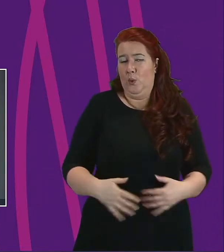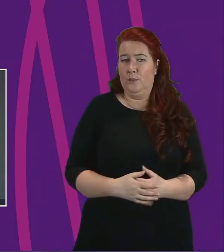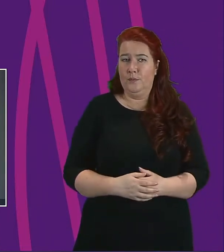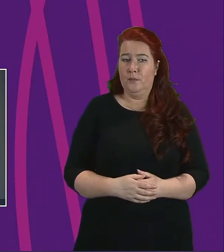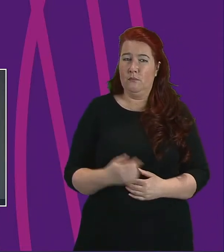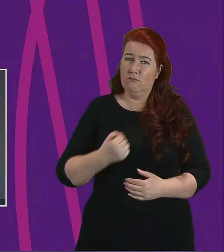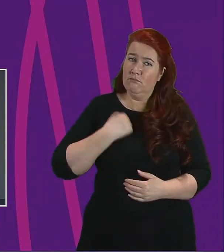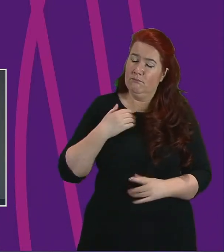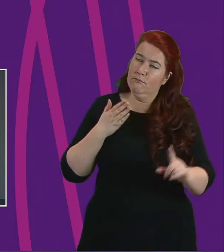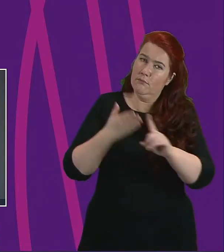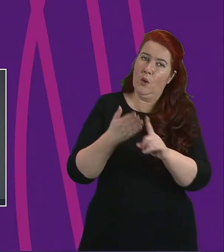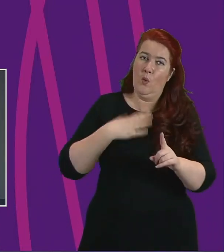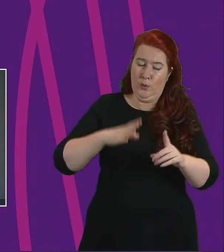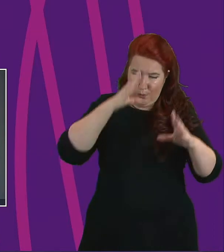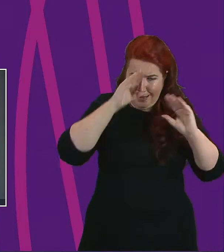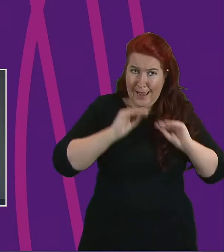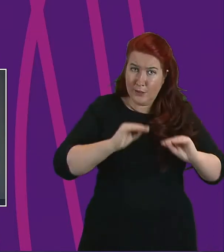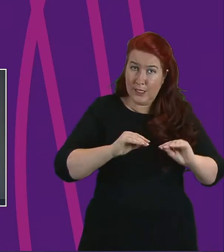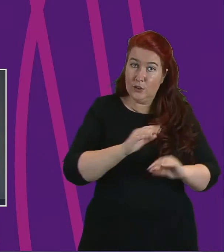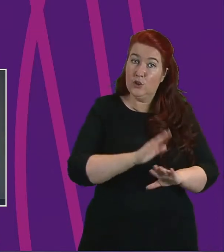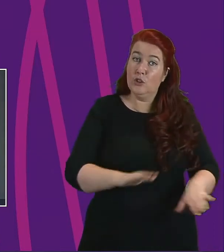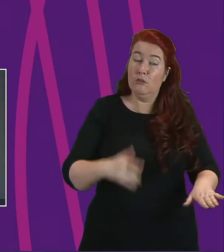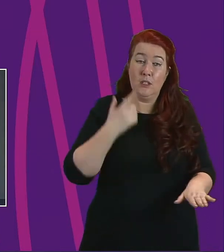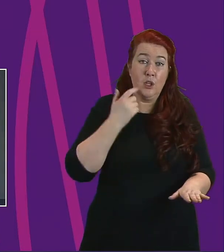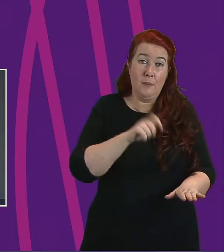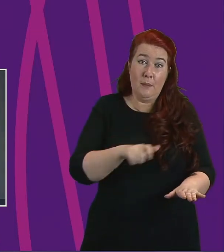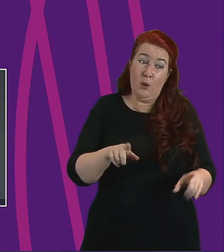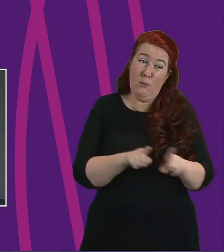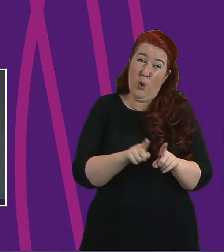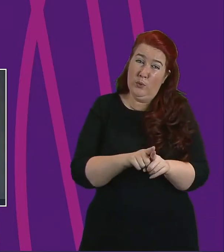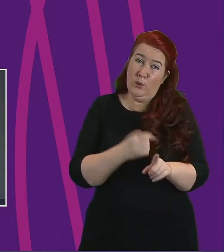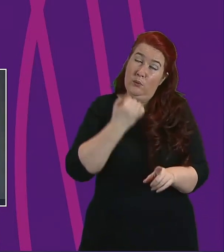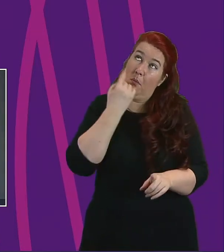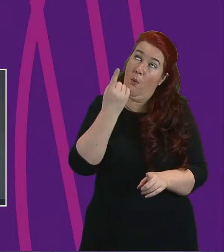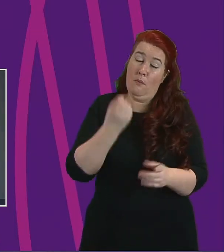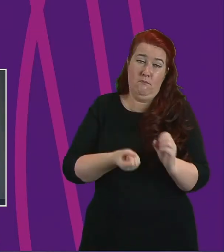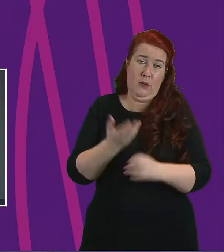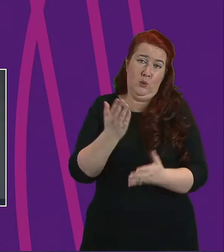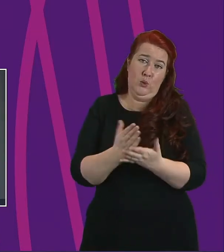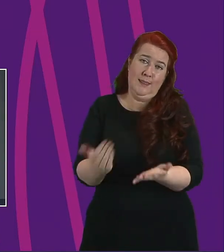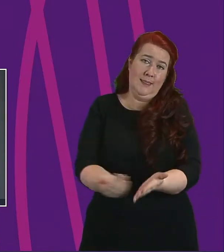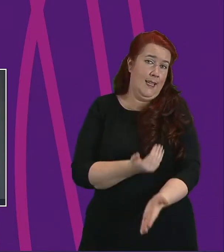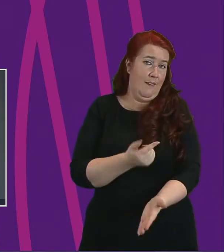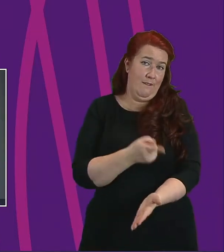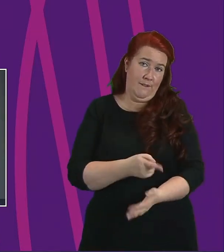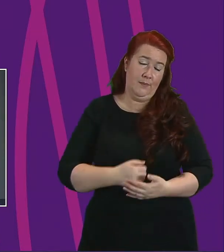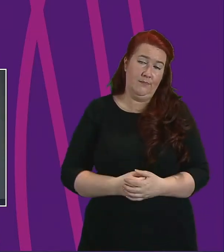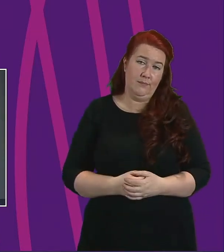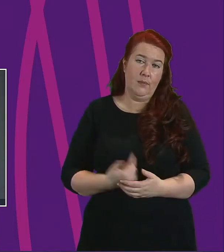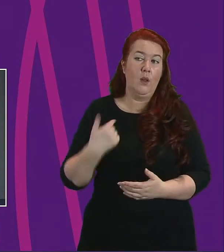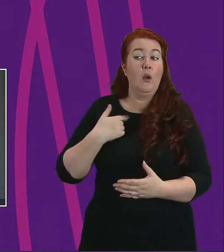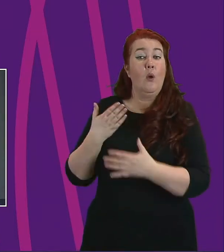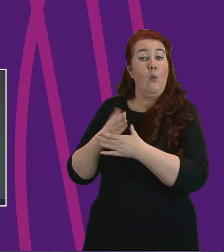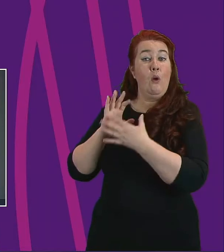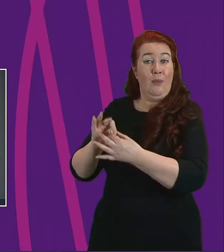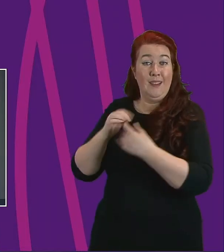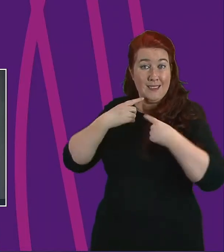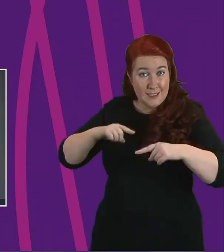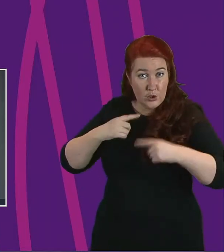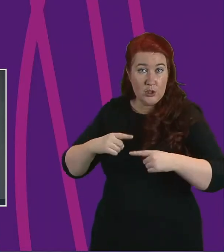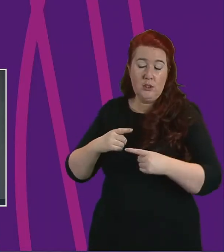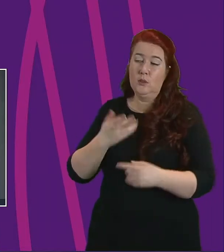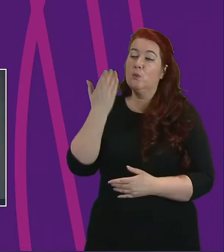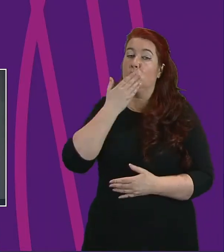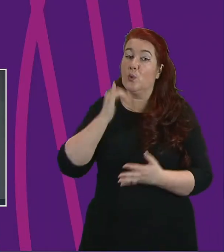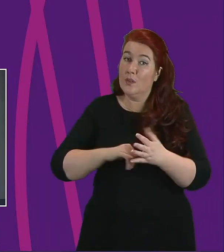Scotland's children and young people, and above all, to keep them safe. This approach, working with our teachers, school staff and local